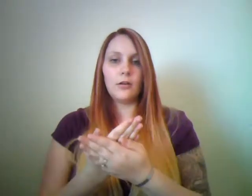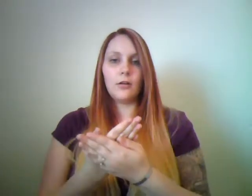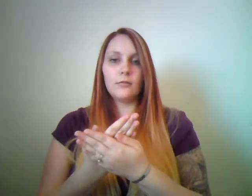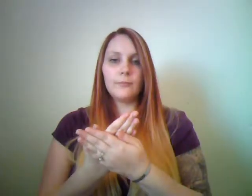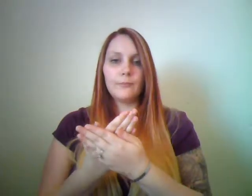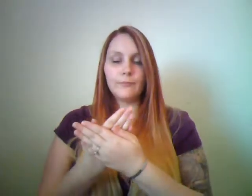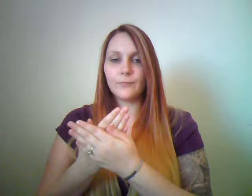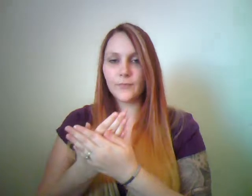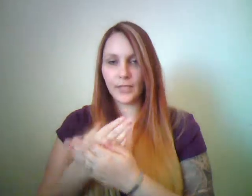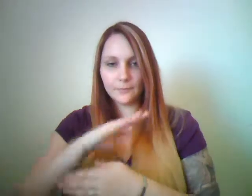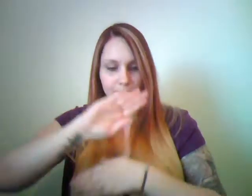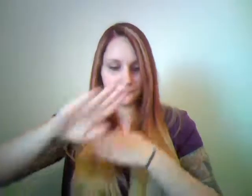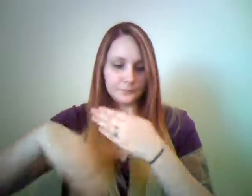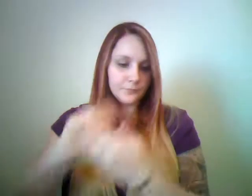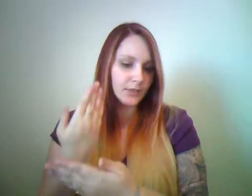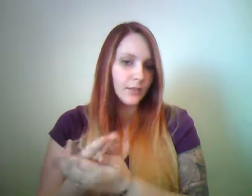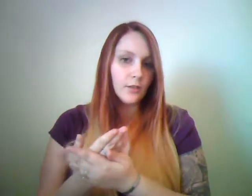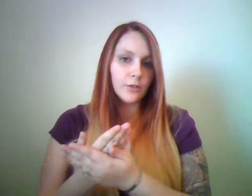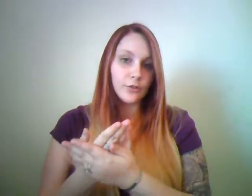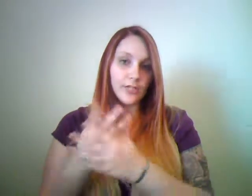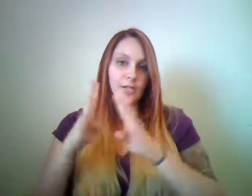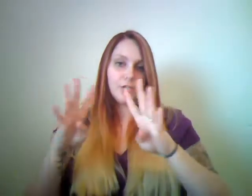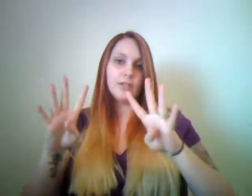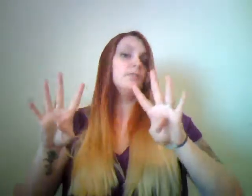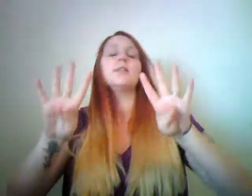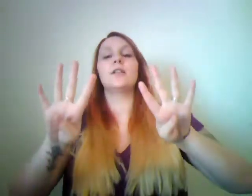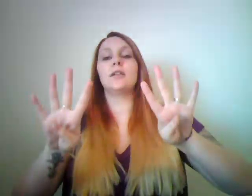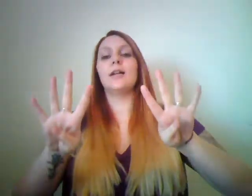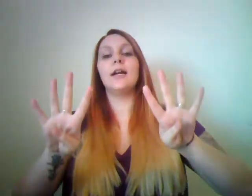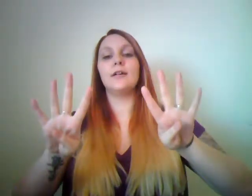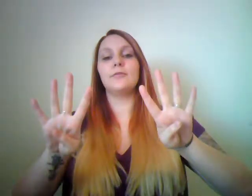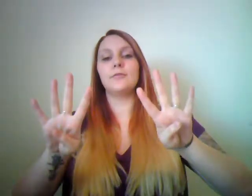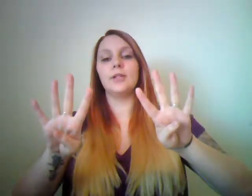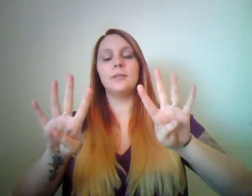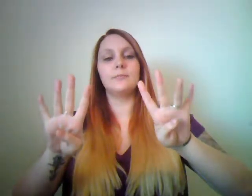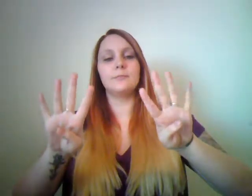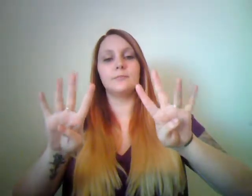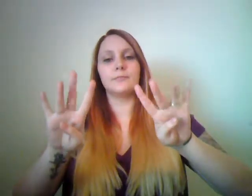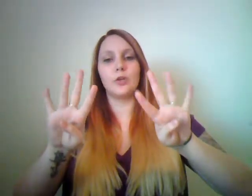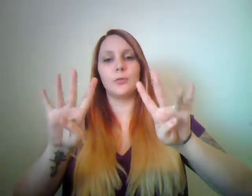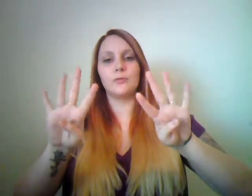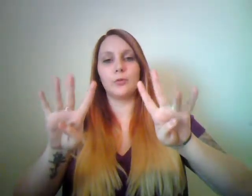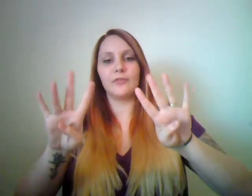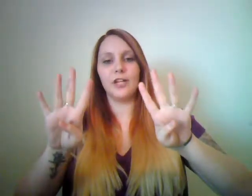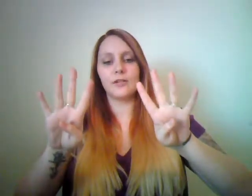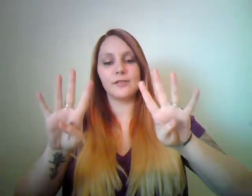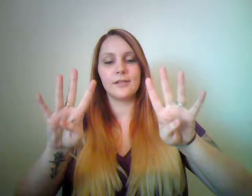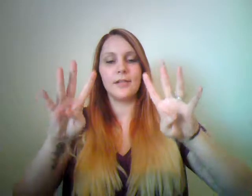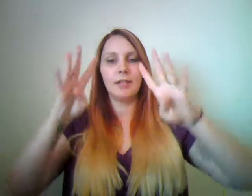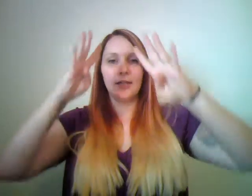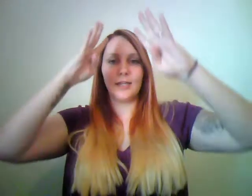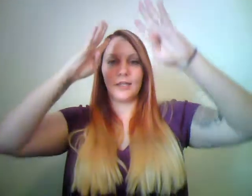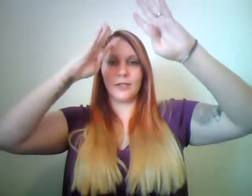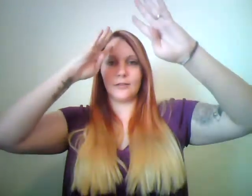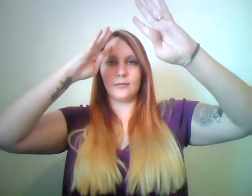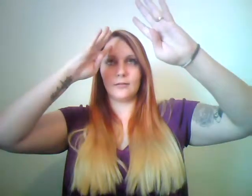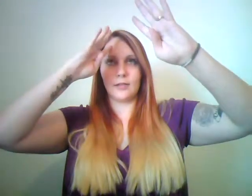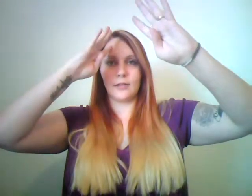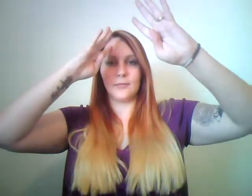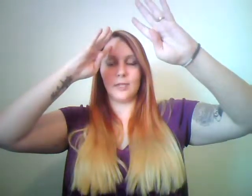All. Okay. Creation, you're going to have open forefingers and dominant